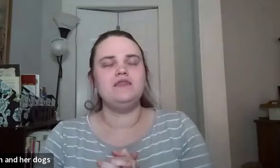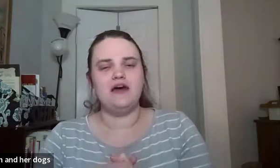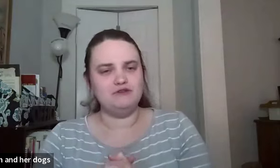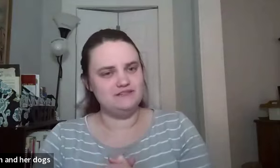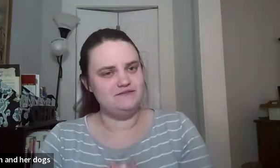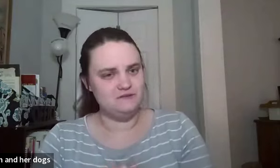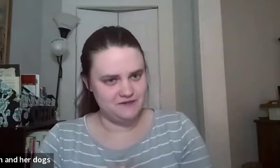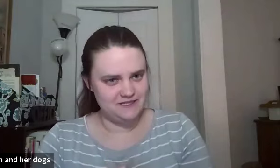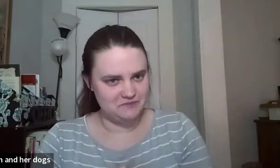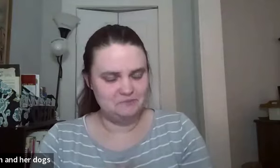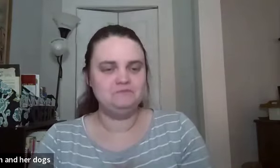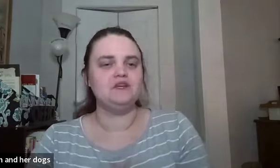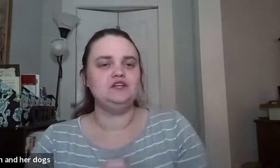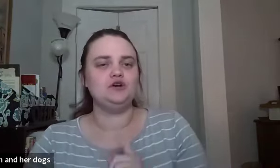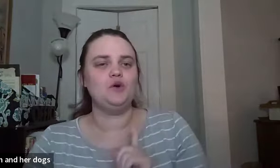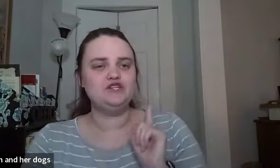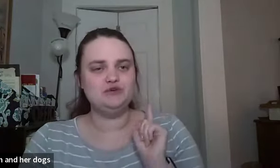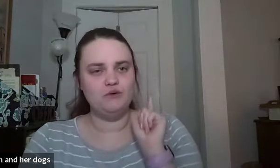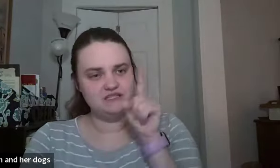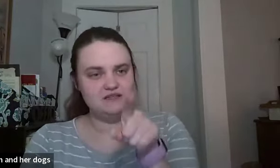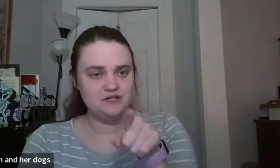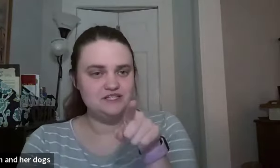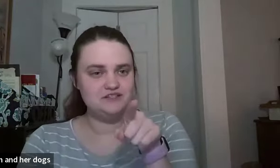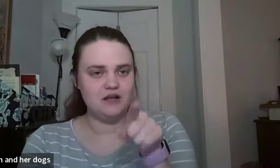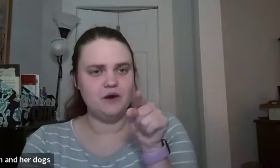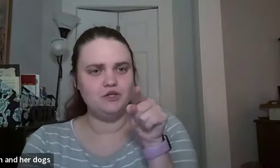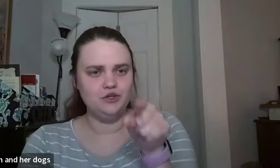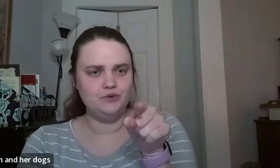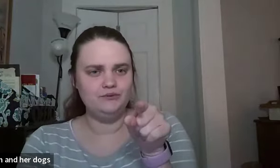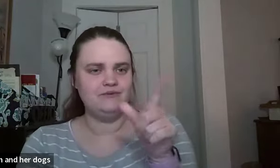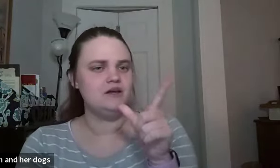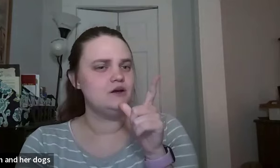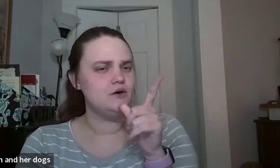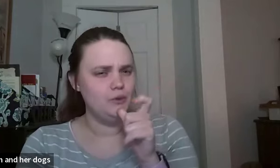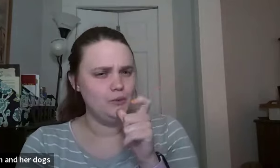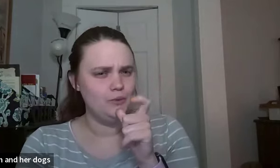That one is very, very simple. You're going to point to the person you're talking about. You, who?